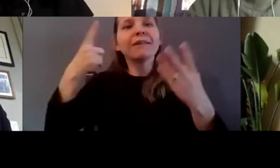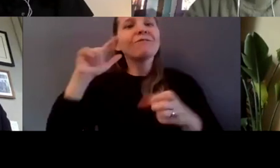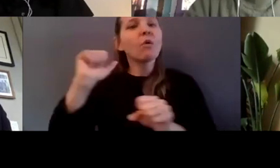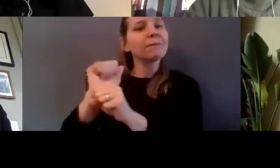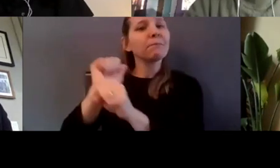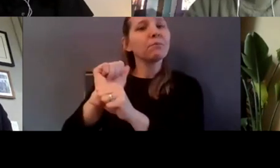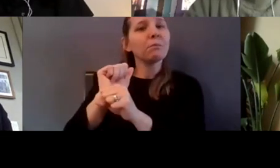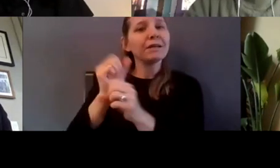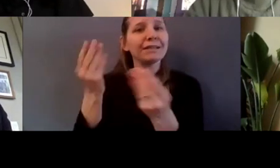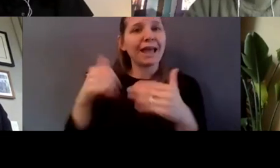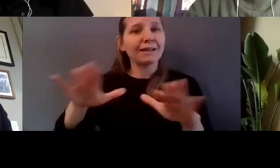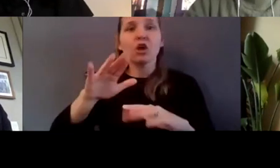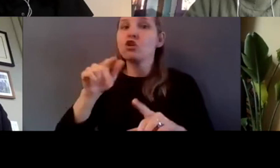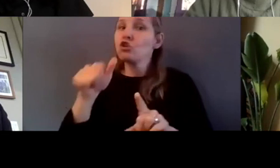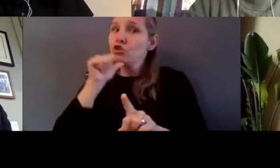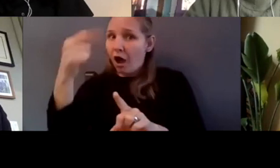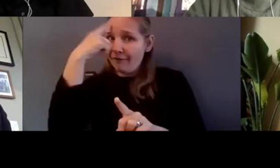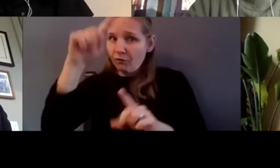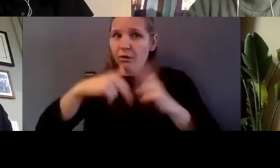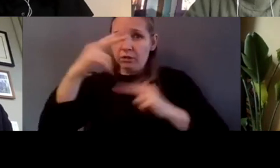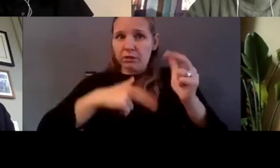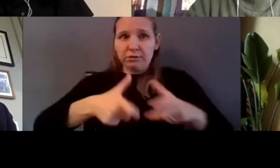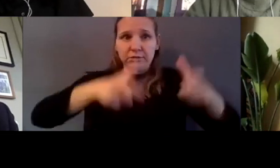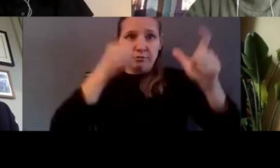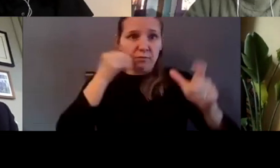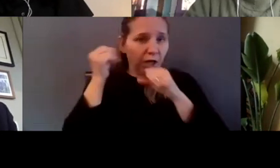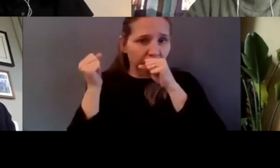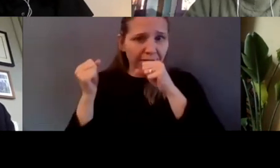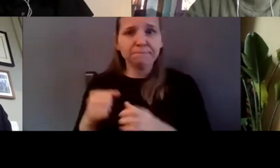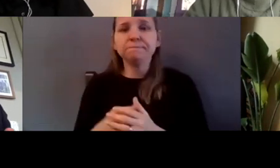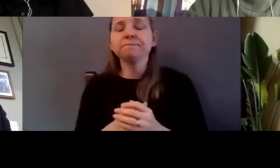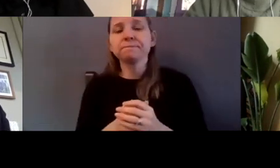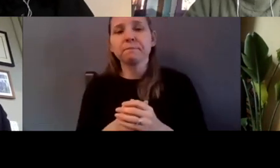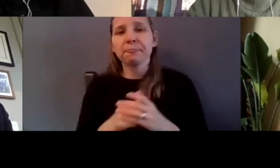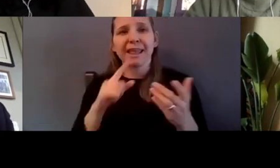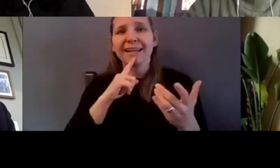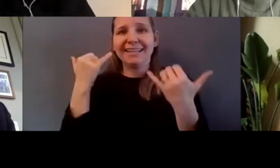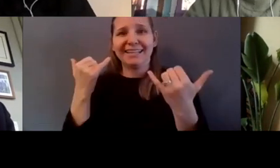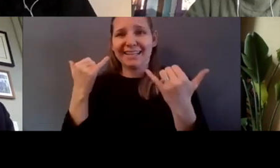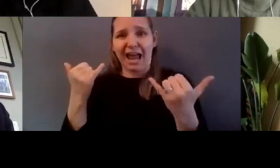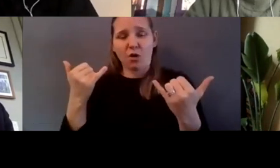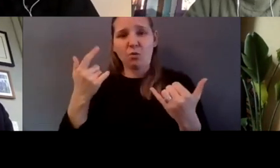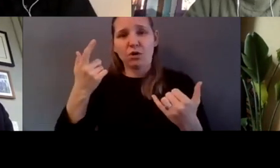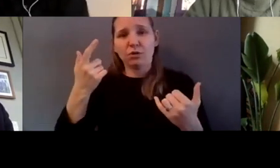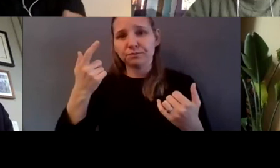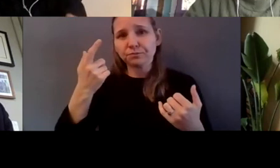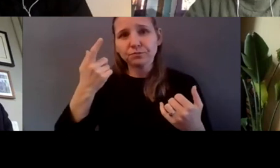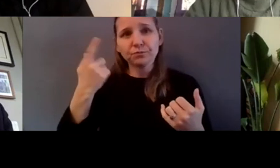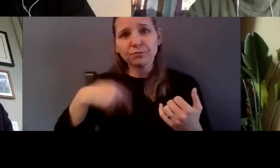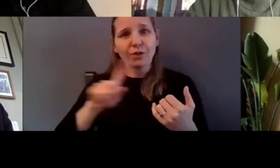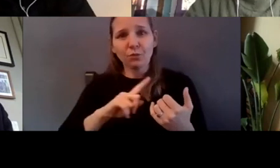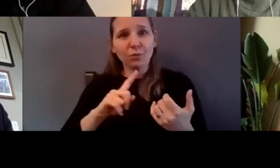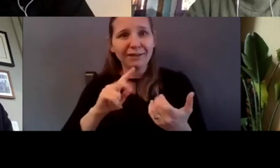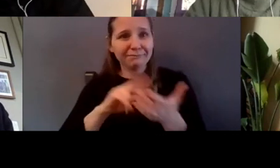for condominium towers, which basically were going to override any ability to provide jobs downtown in